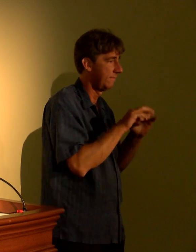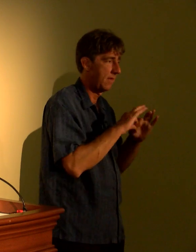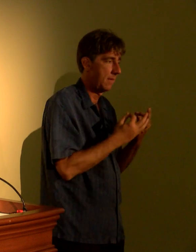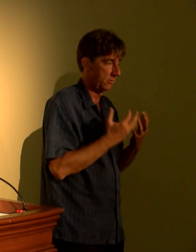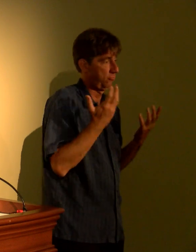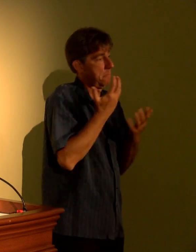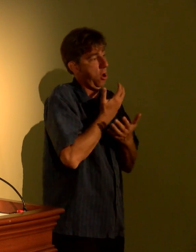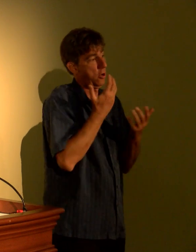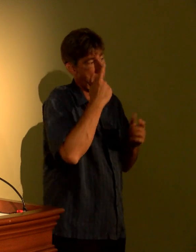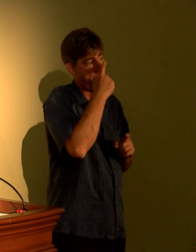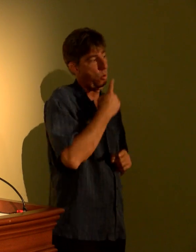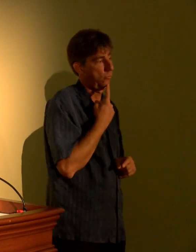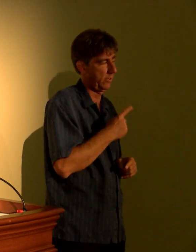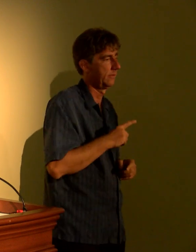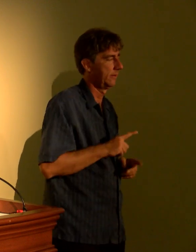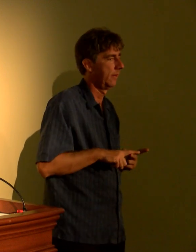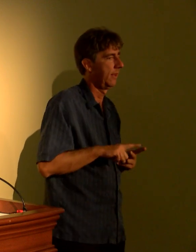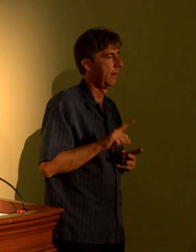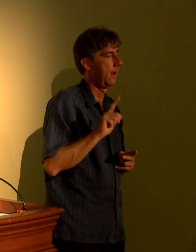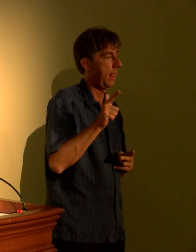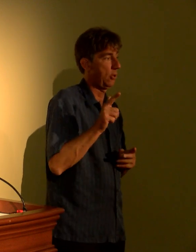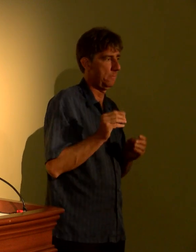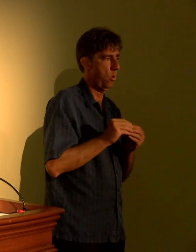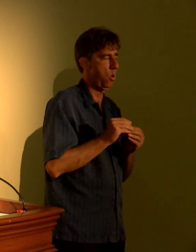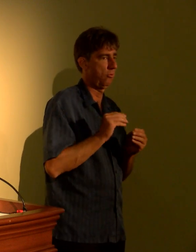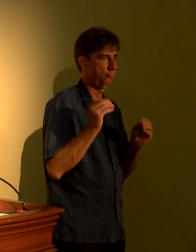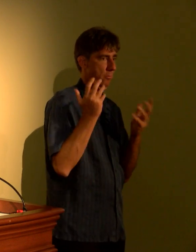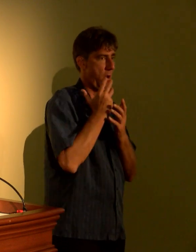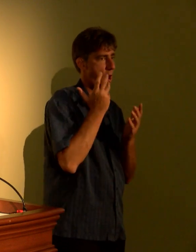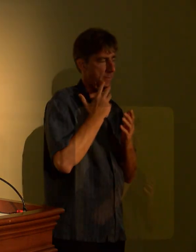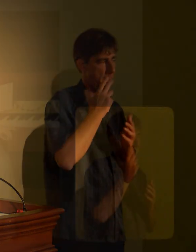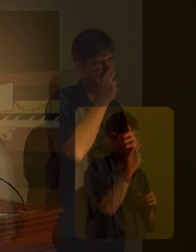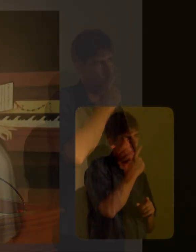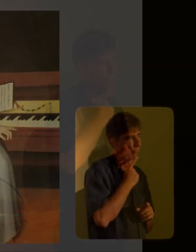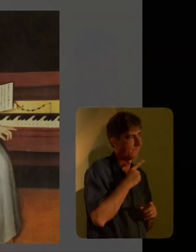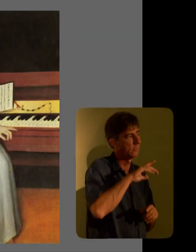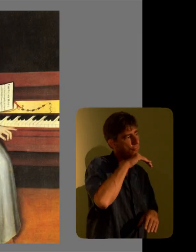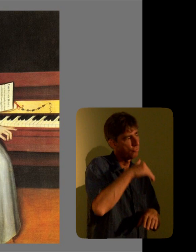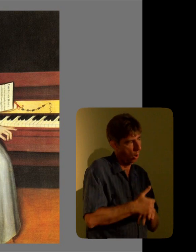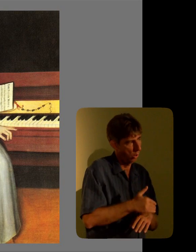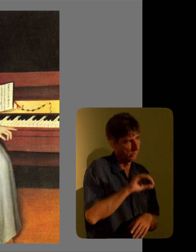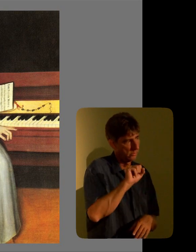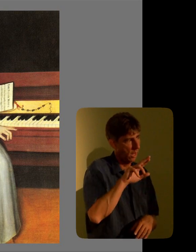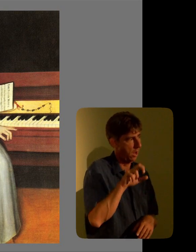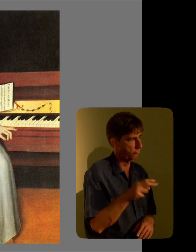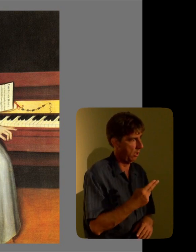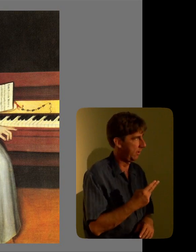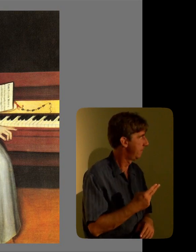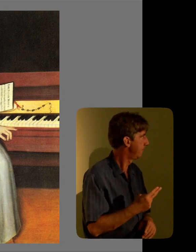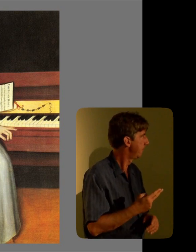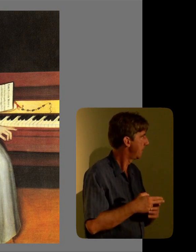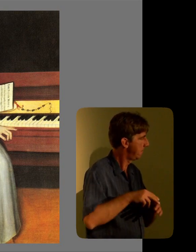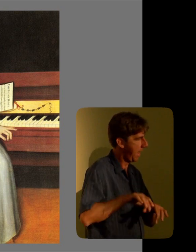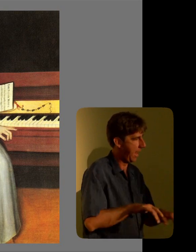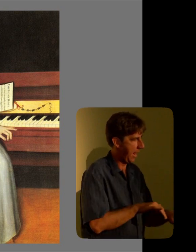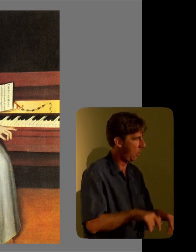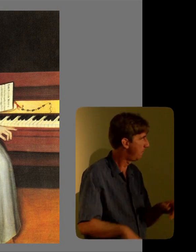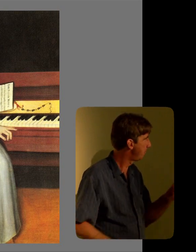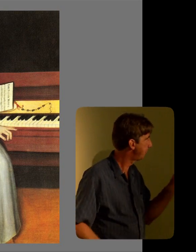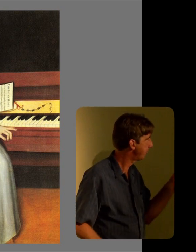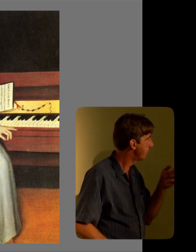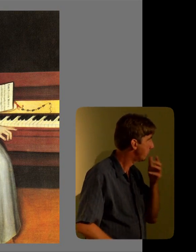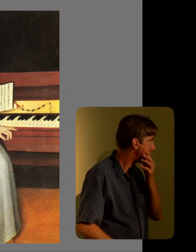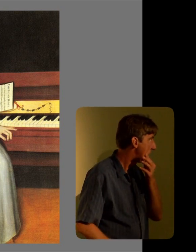even more remarkable one of James's daughter, Sarah, sitting at a pianoforte, a very rare